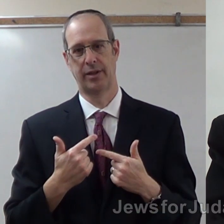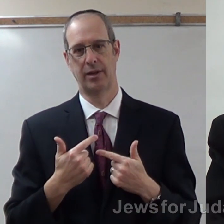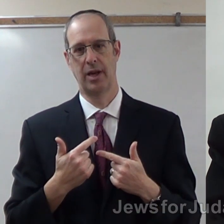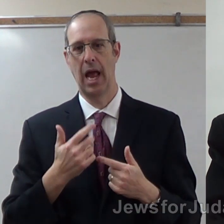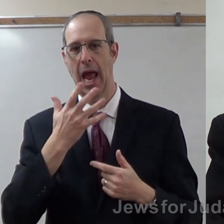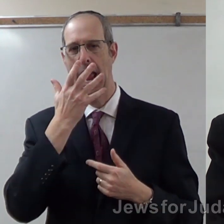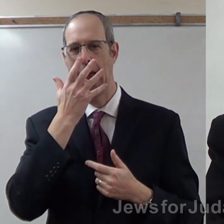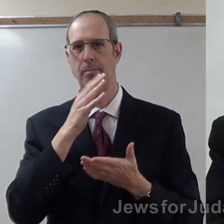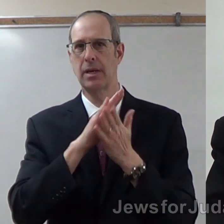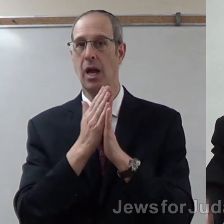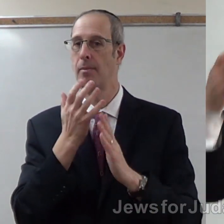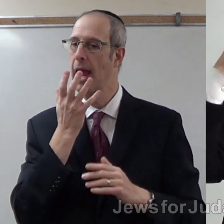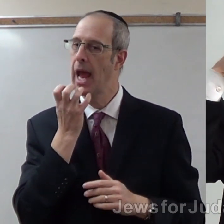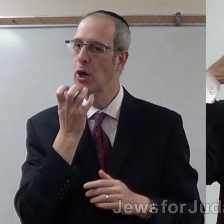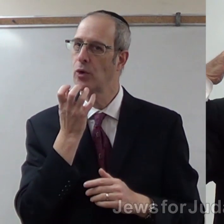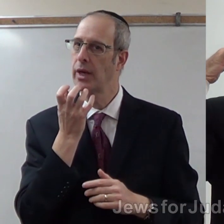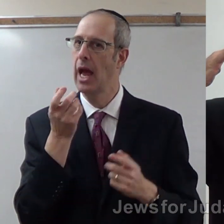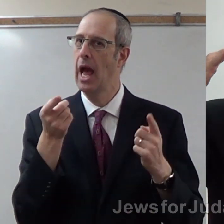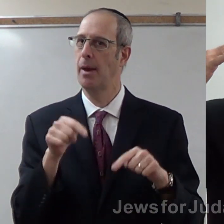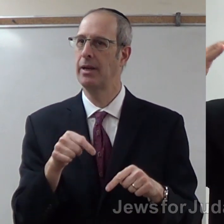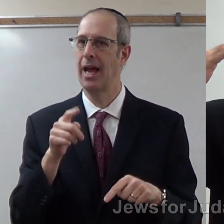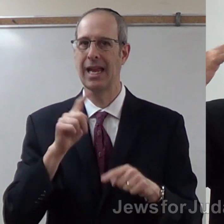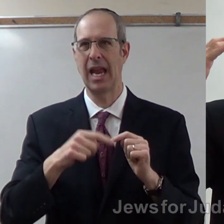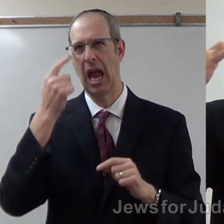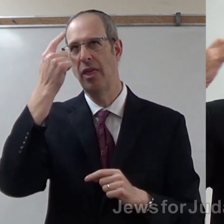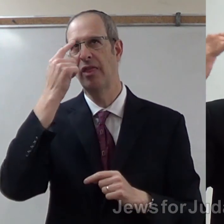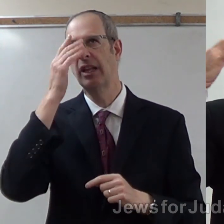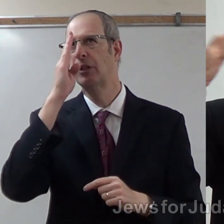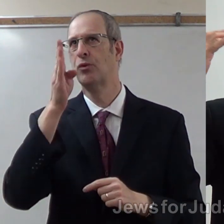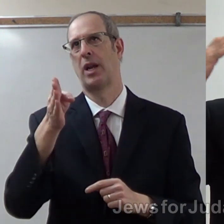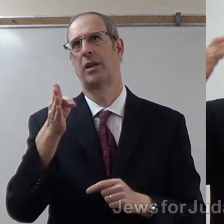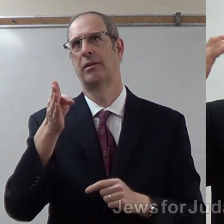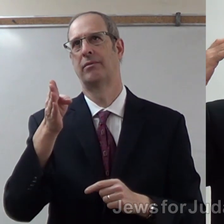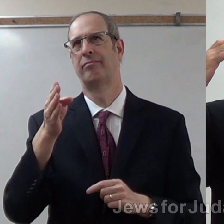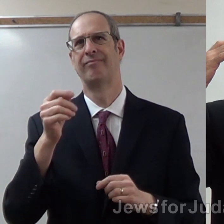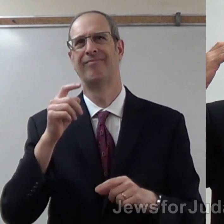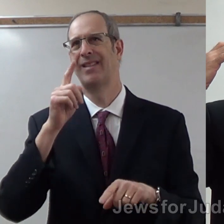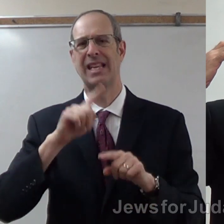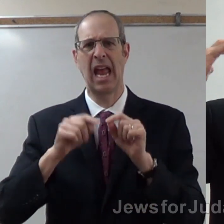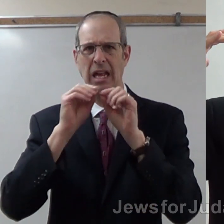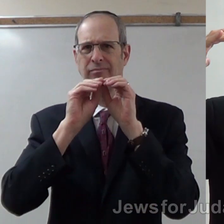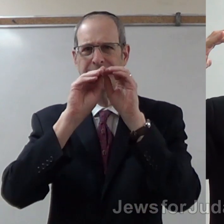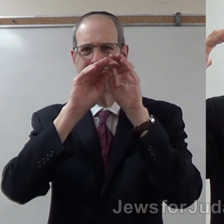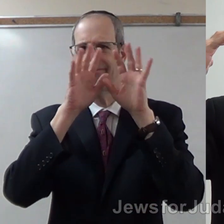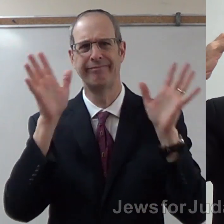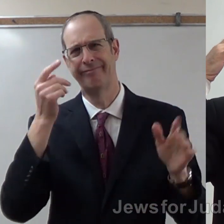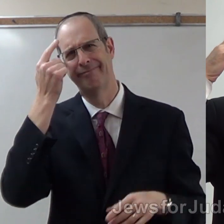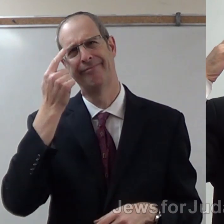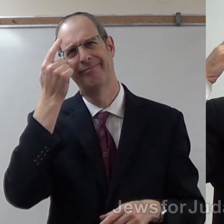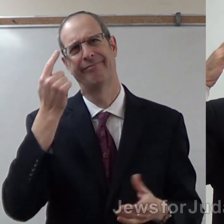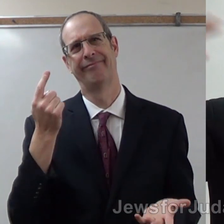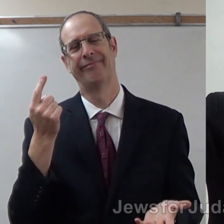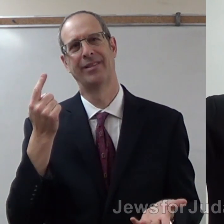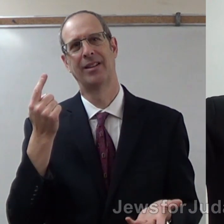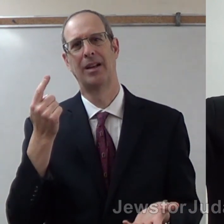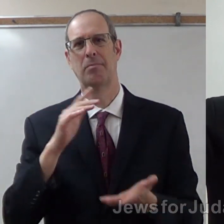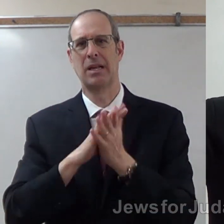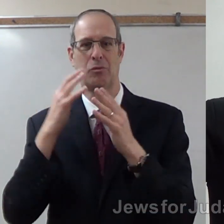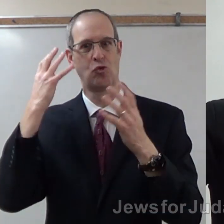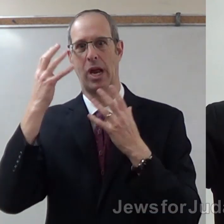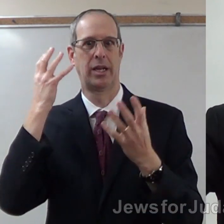Anger, when we get angry, we can't think straight. We can't think. We go